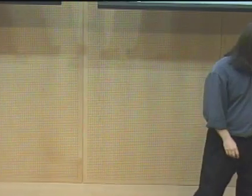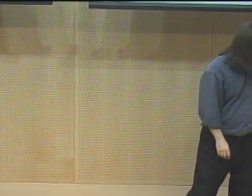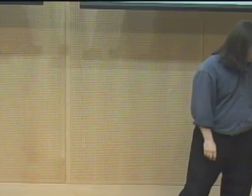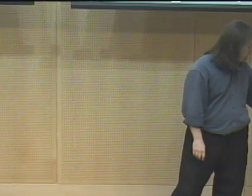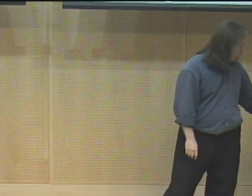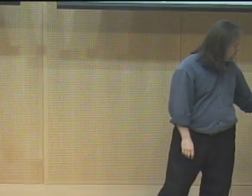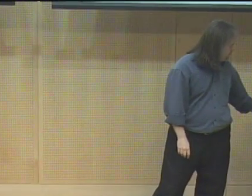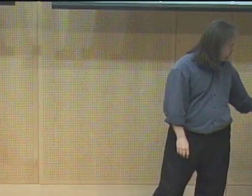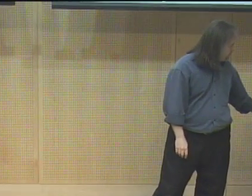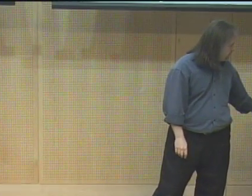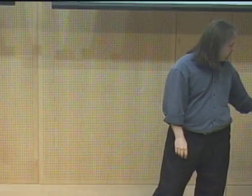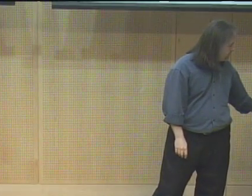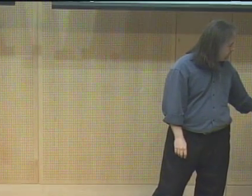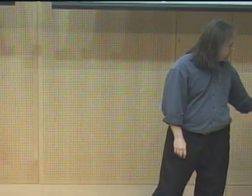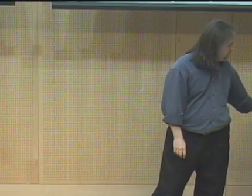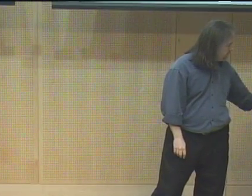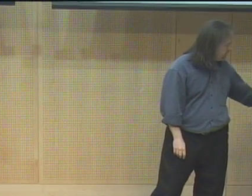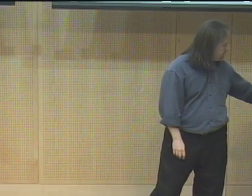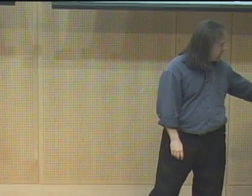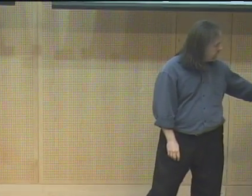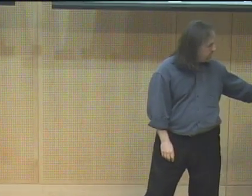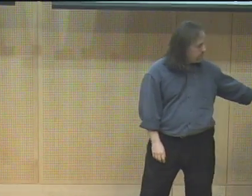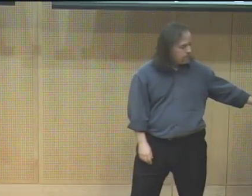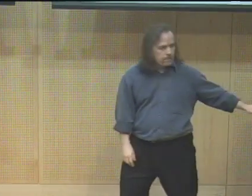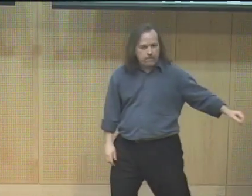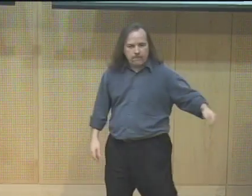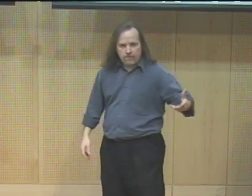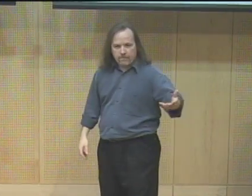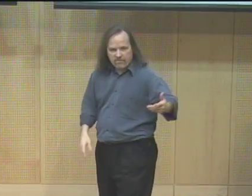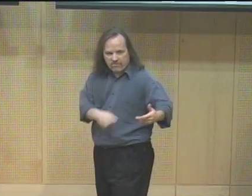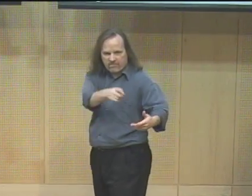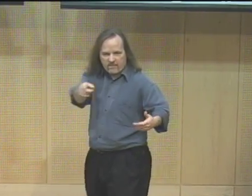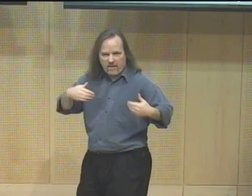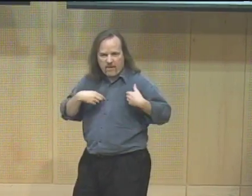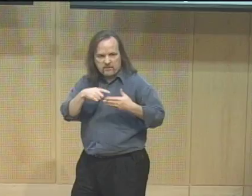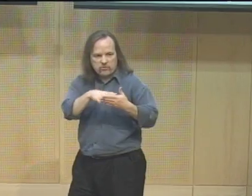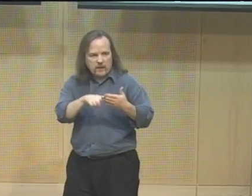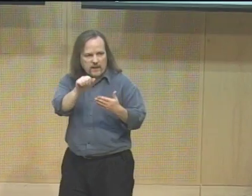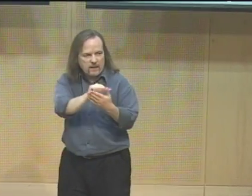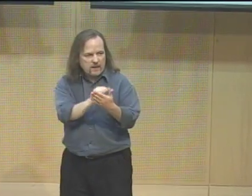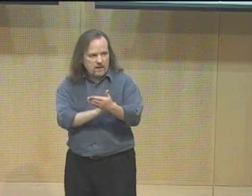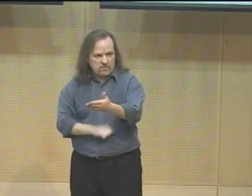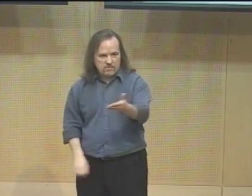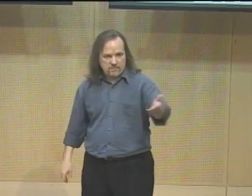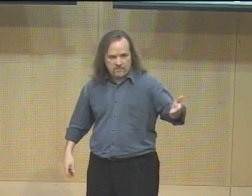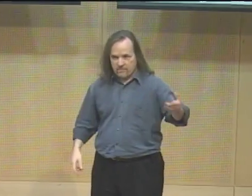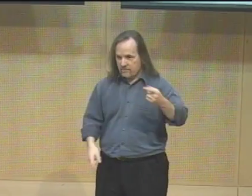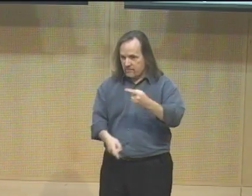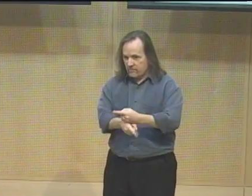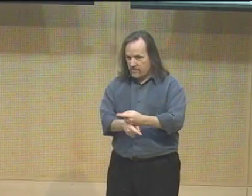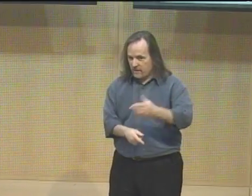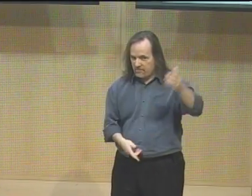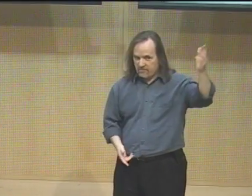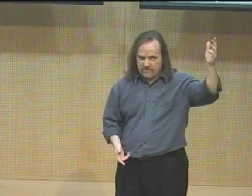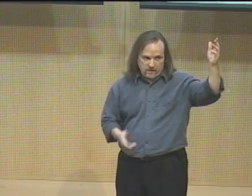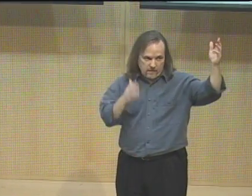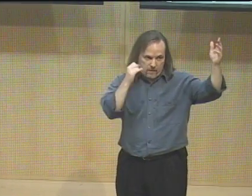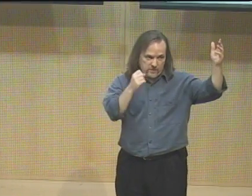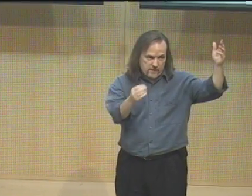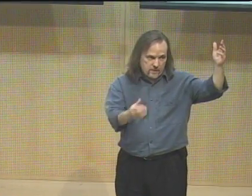slide. Again, as I mentioned, this is an overview, and this is the beginning of your literacy. So let me ask, I'm sure everyone